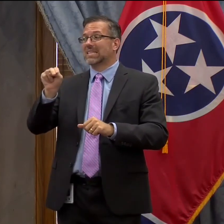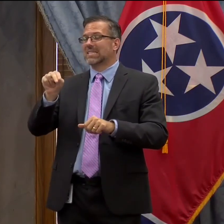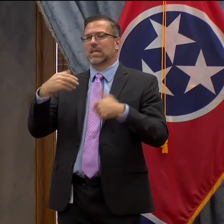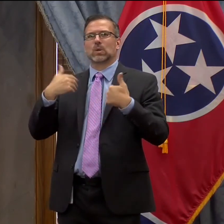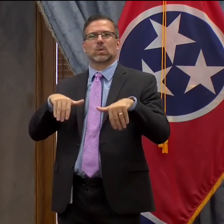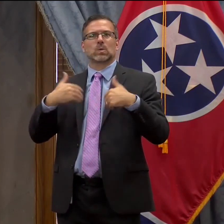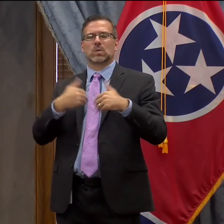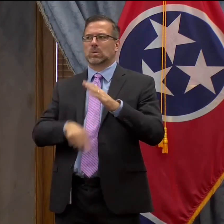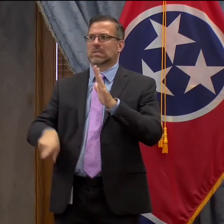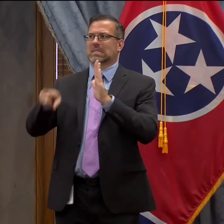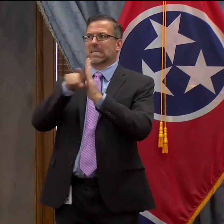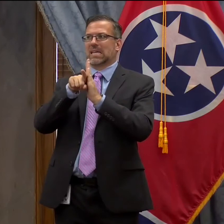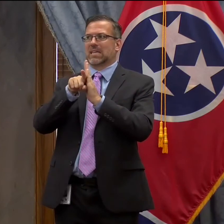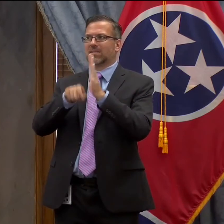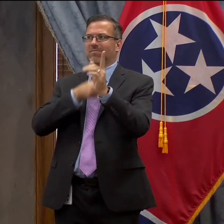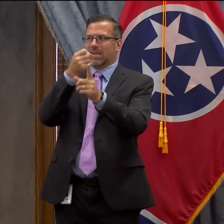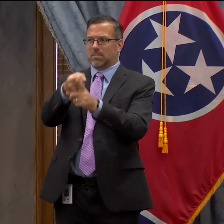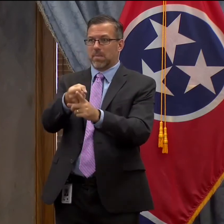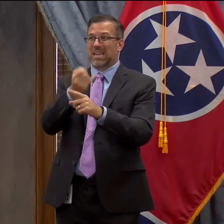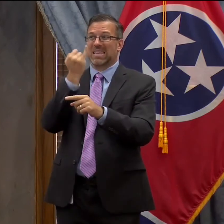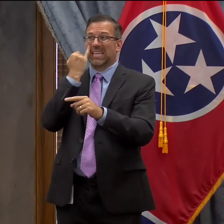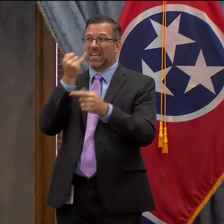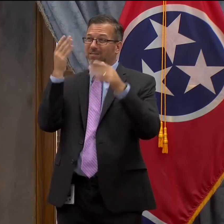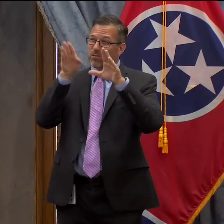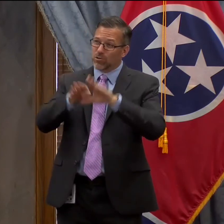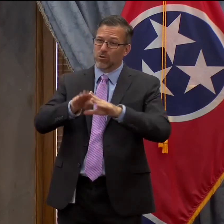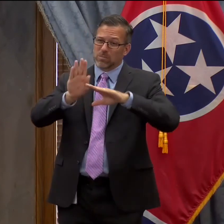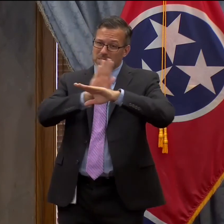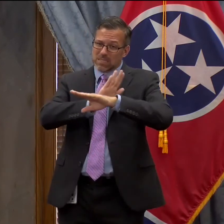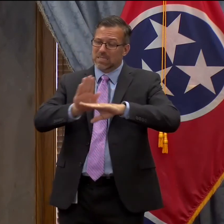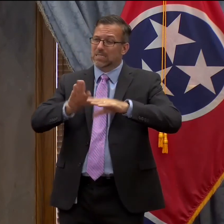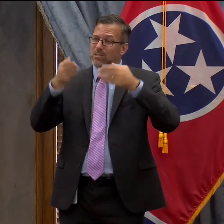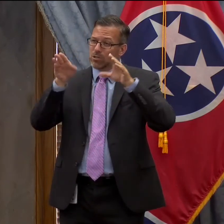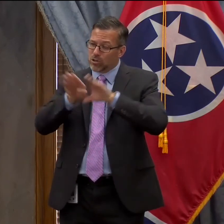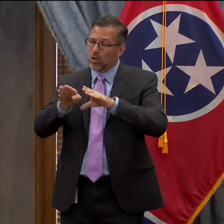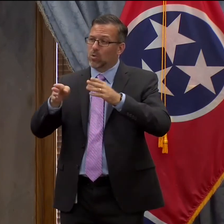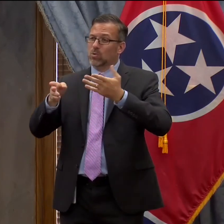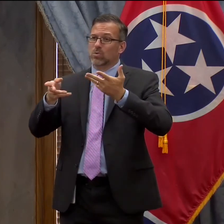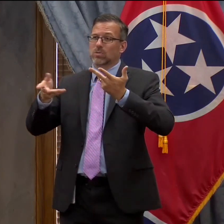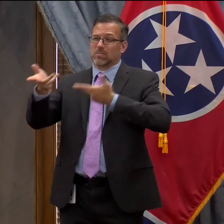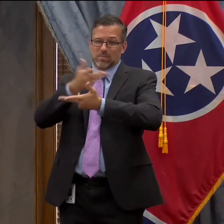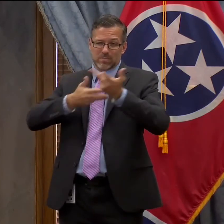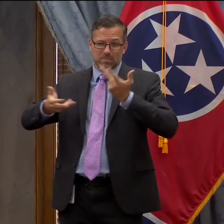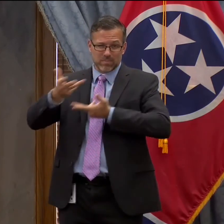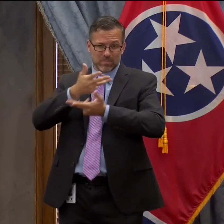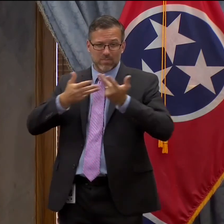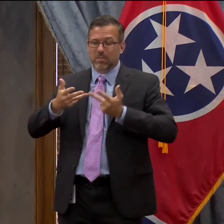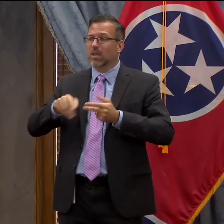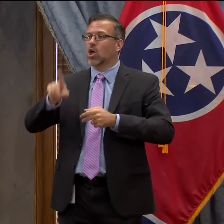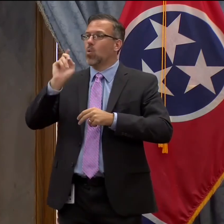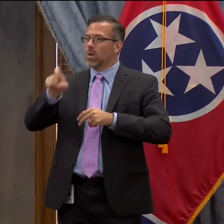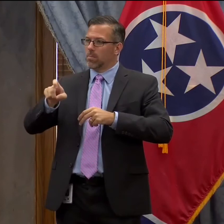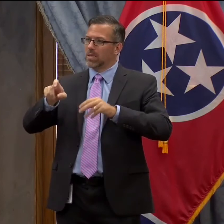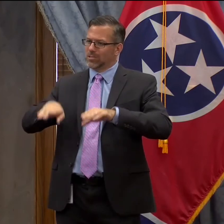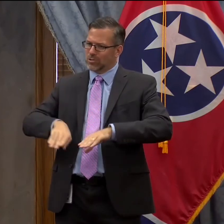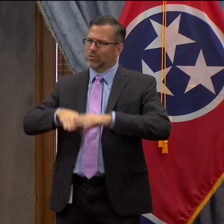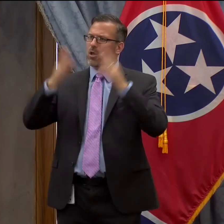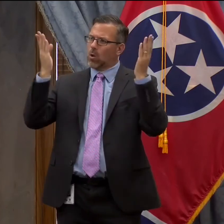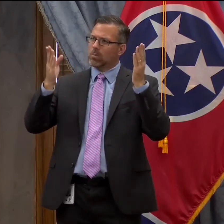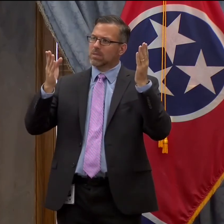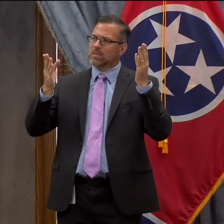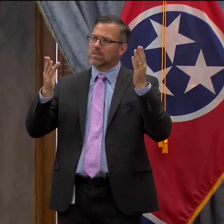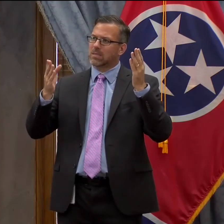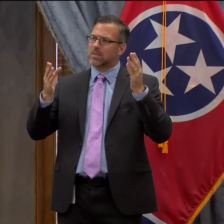when we restrict businesses and close down our economy, and we need to remove the barriers to the degree that we can